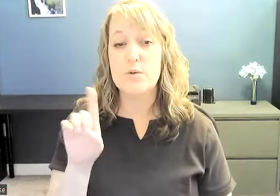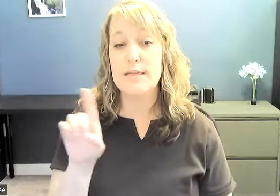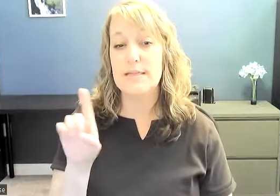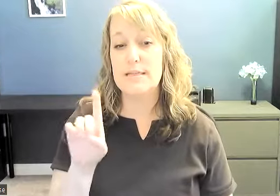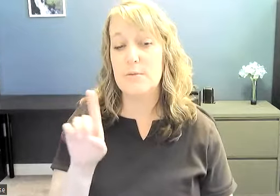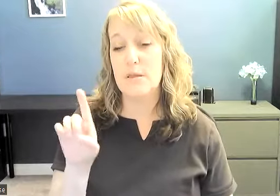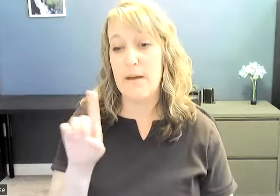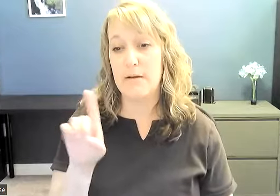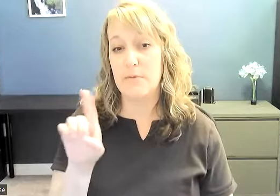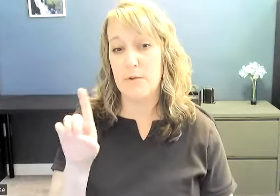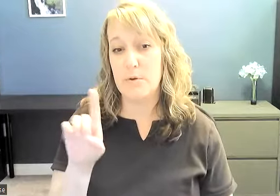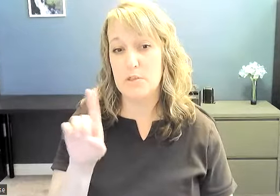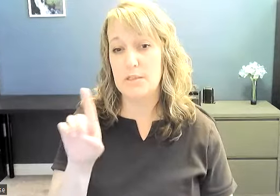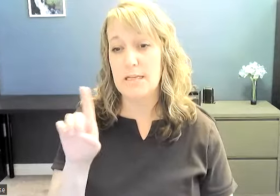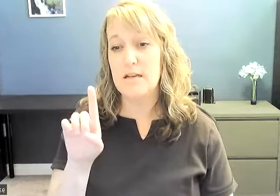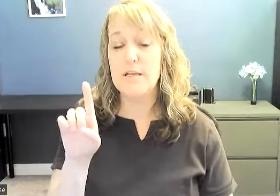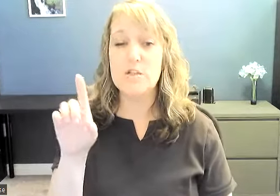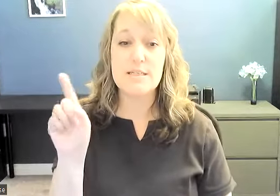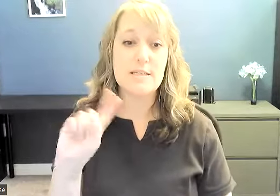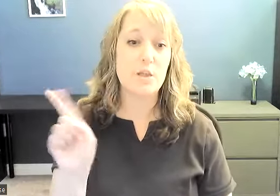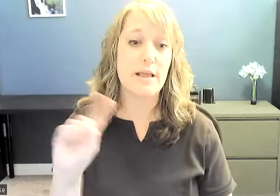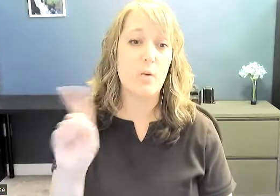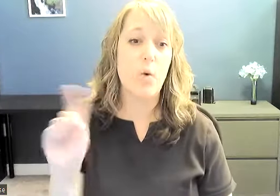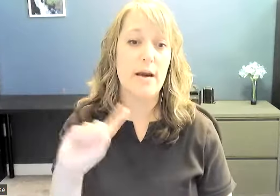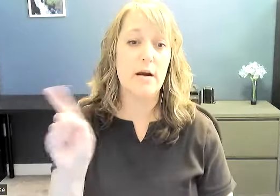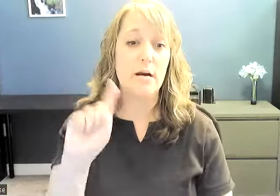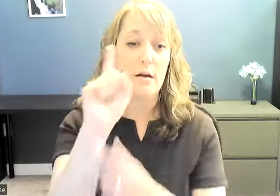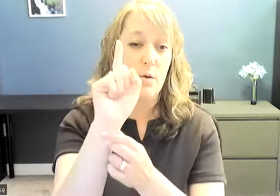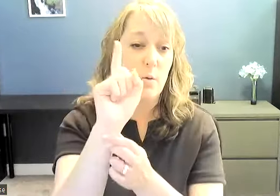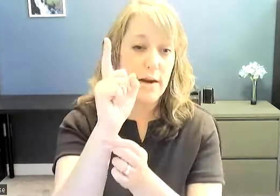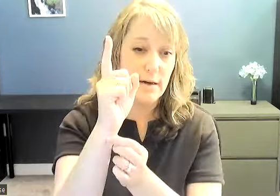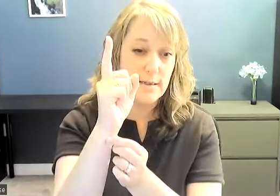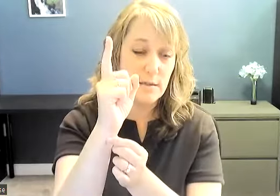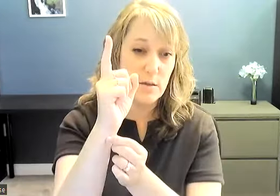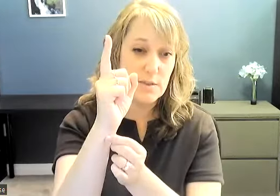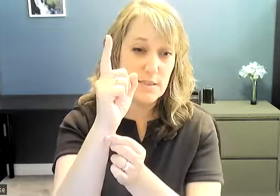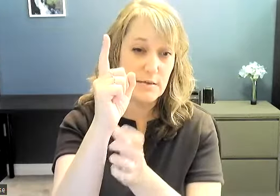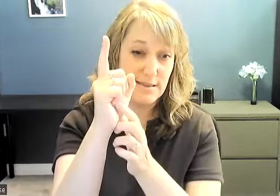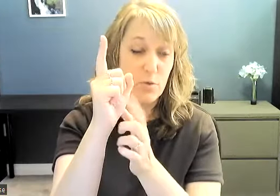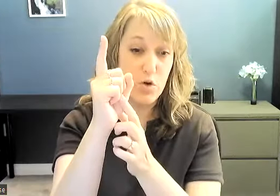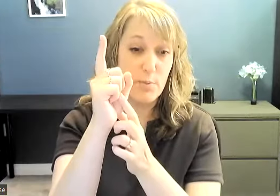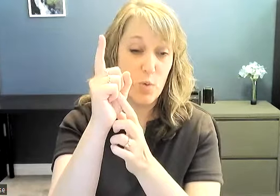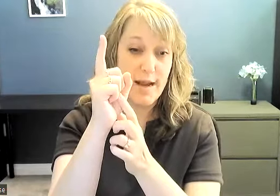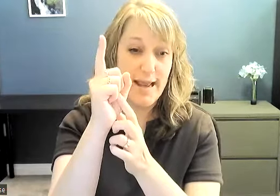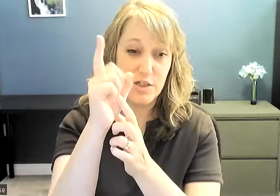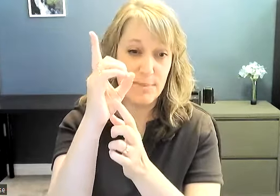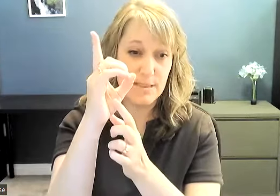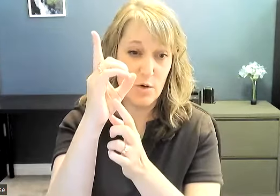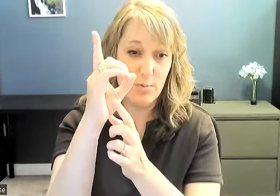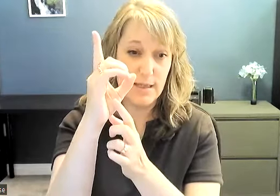a D with a back and forth motion. Now make sure it doesn't look like where. Where is a closed, it's a number 1 hand shape. It's not open like a